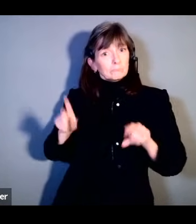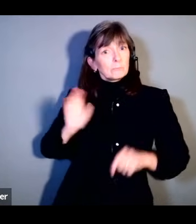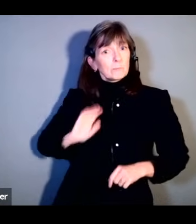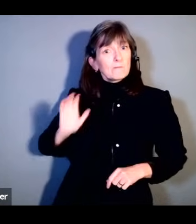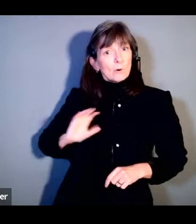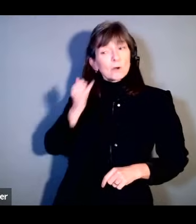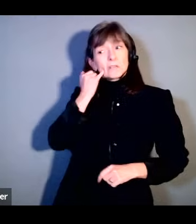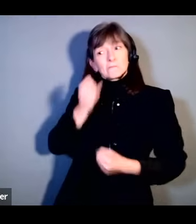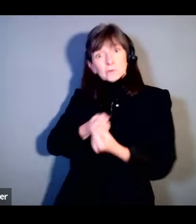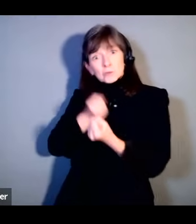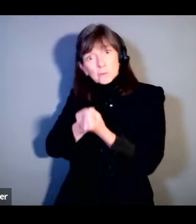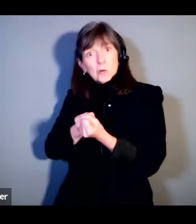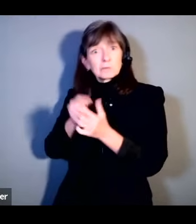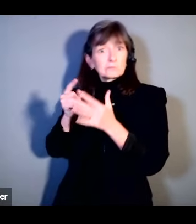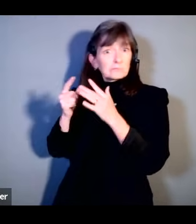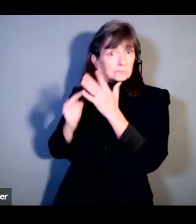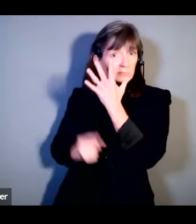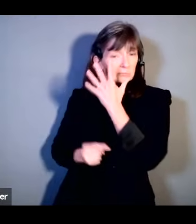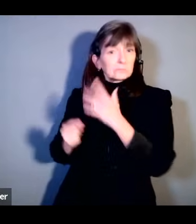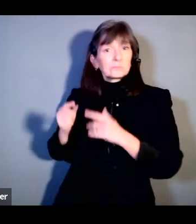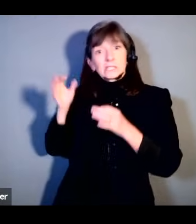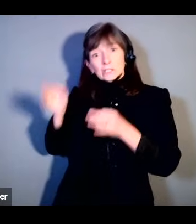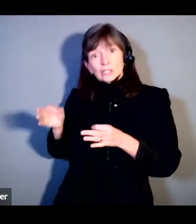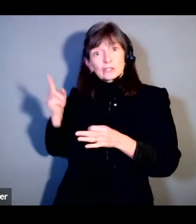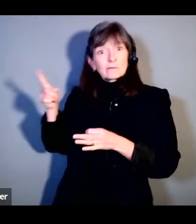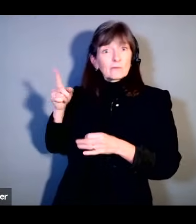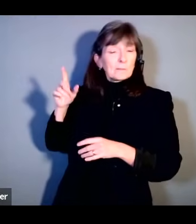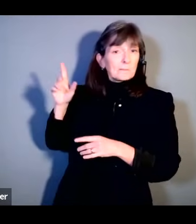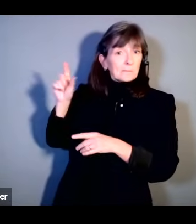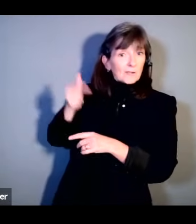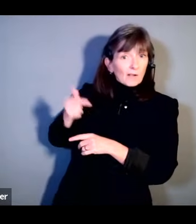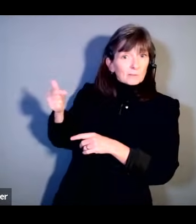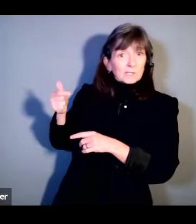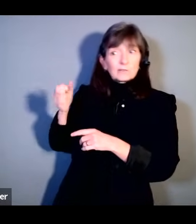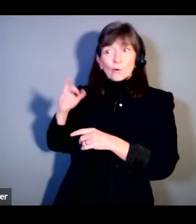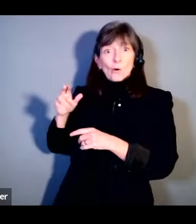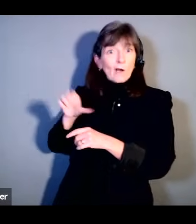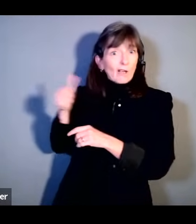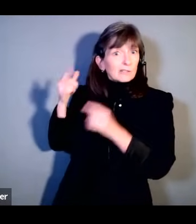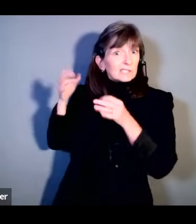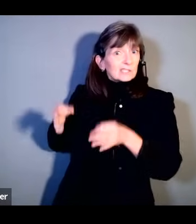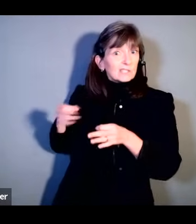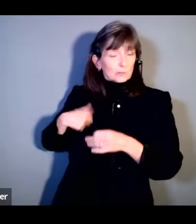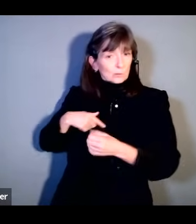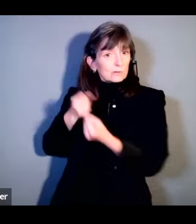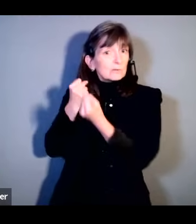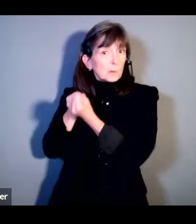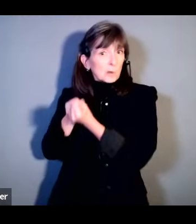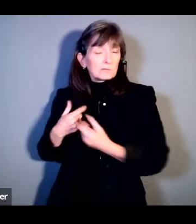support the decisions that are being made. And I think, this is another big